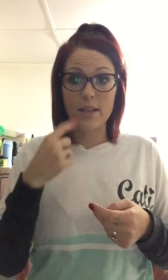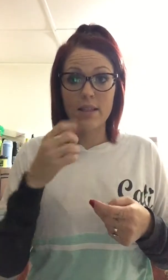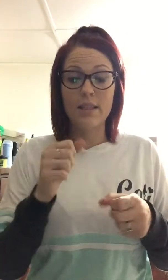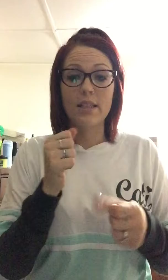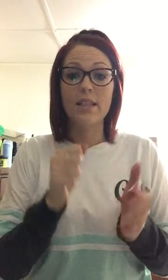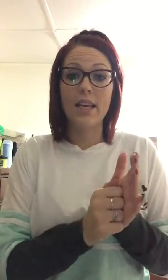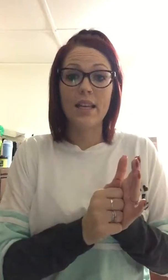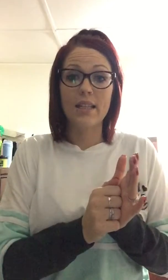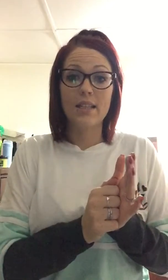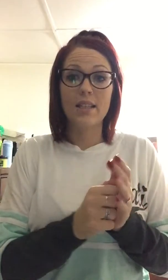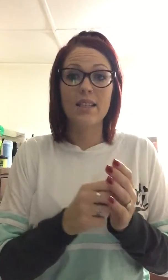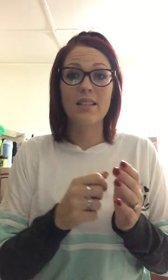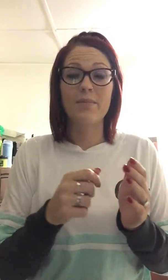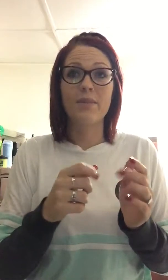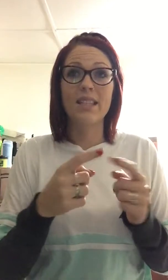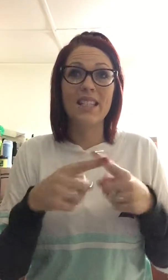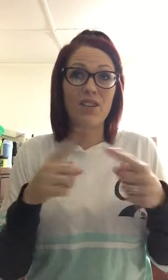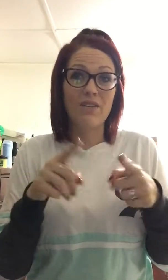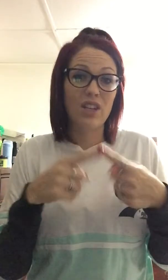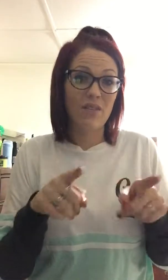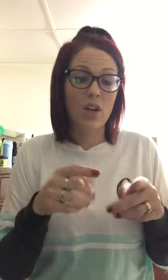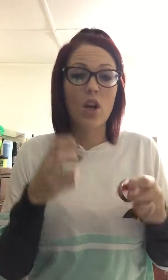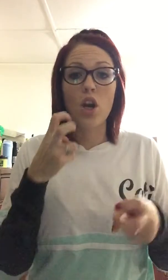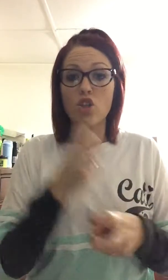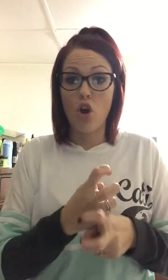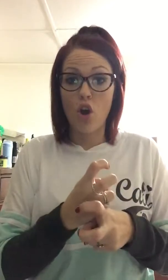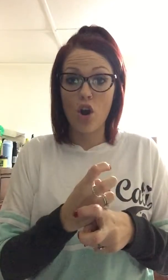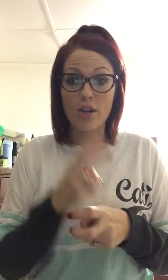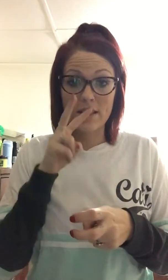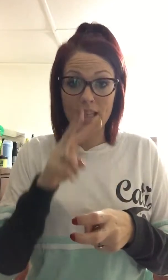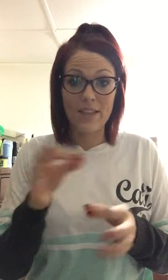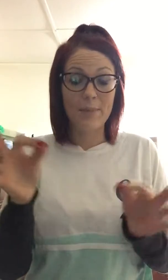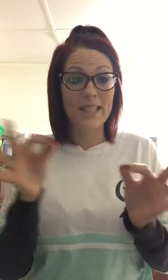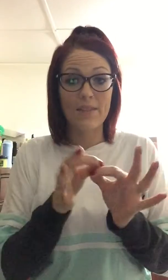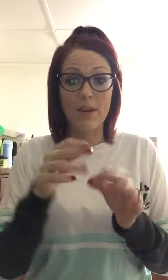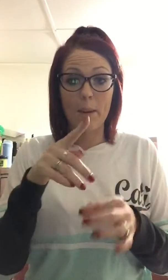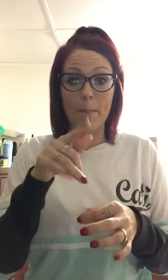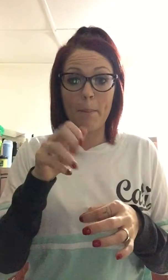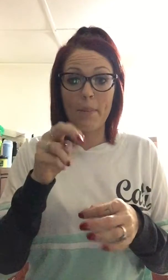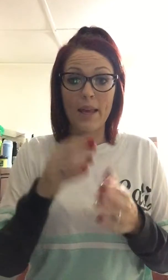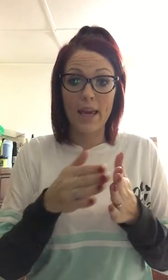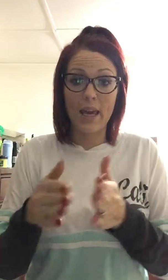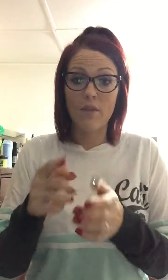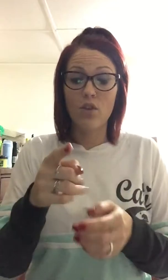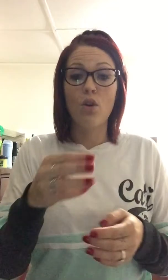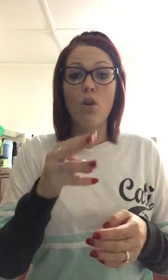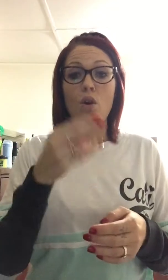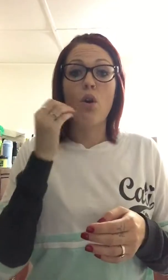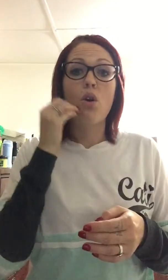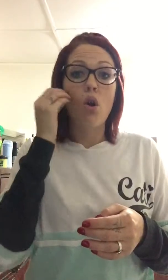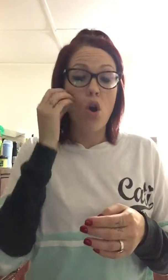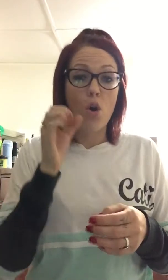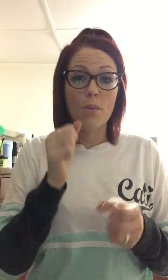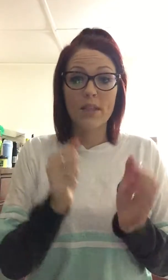serious long-term issues. First, there are millions of uninsured people. Second, people who do have insurance tend to